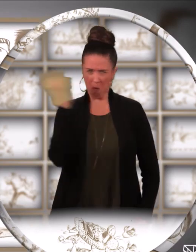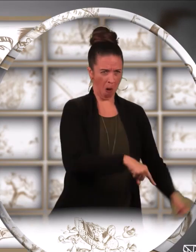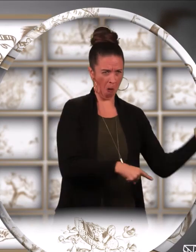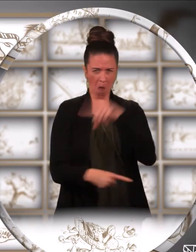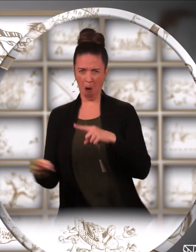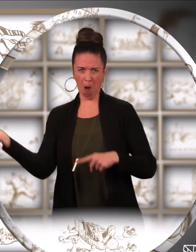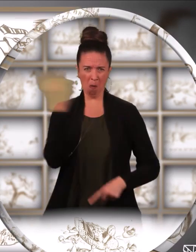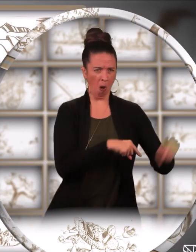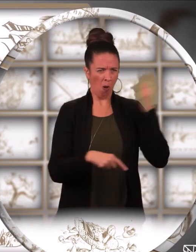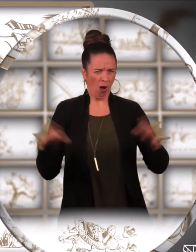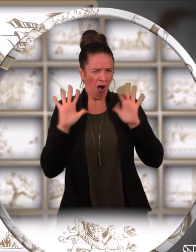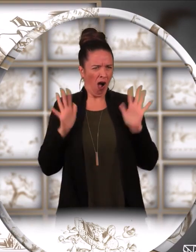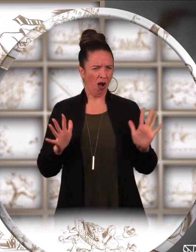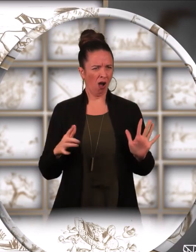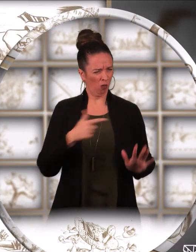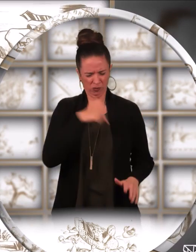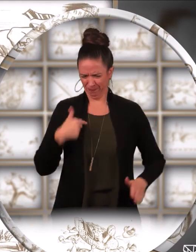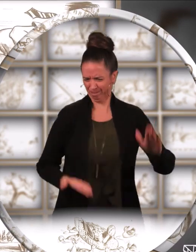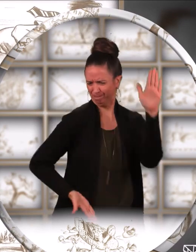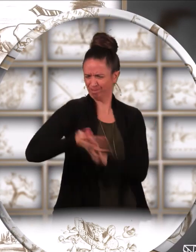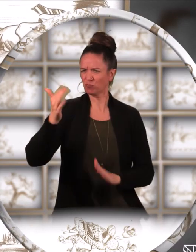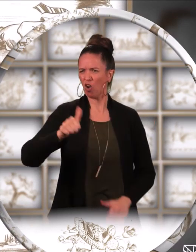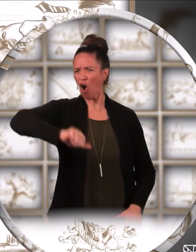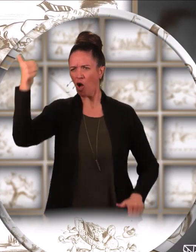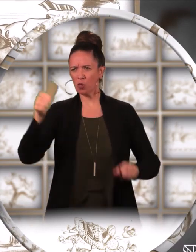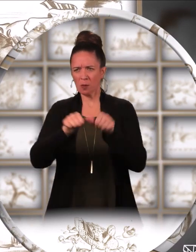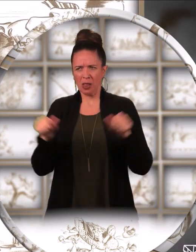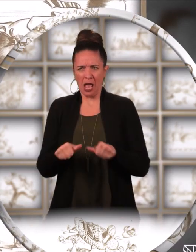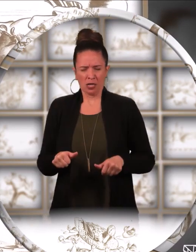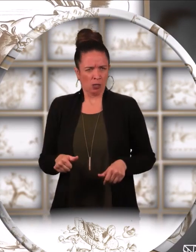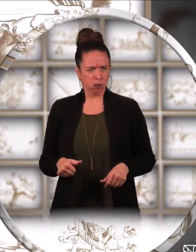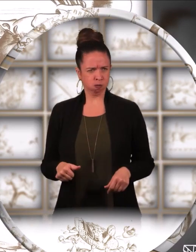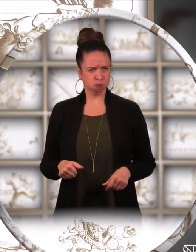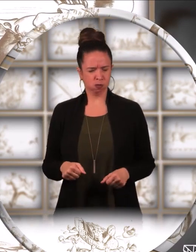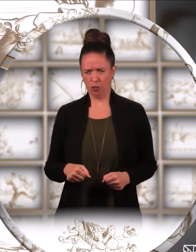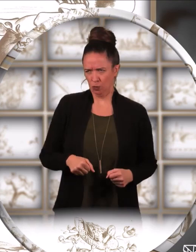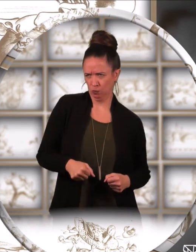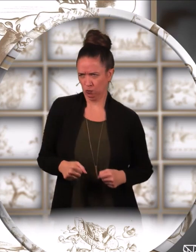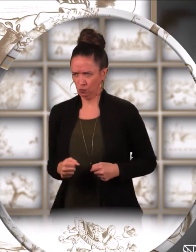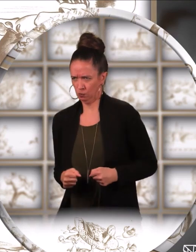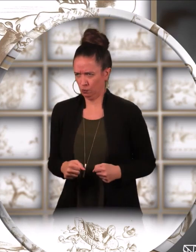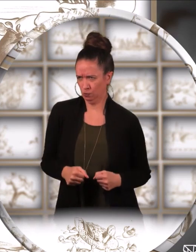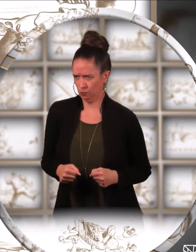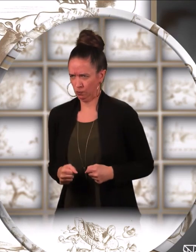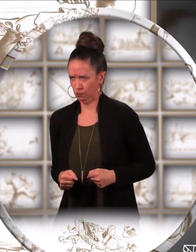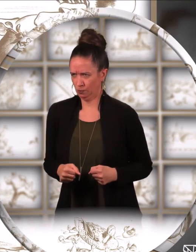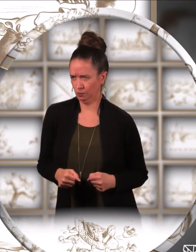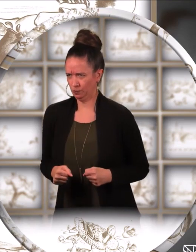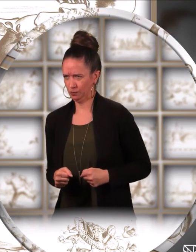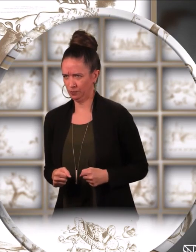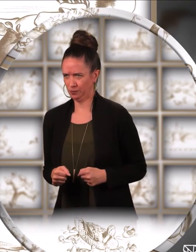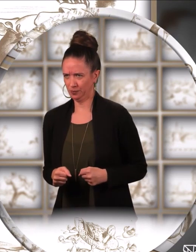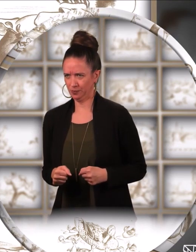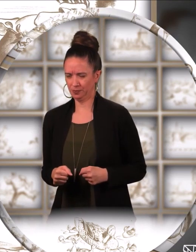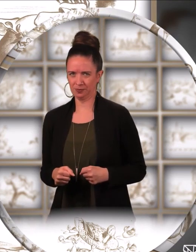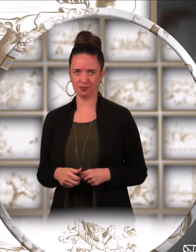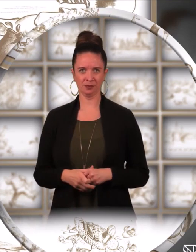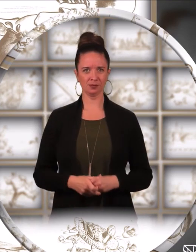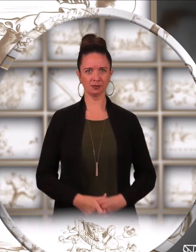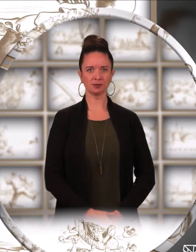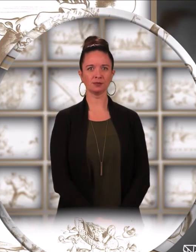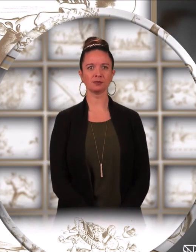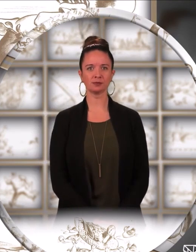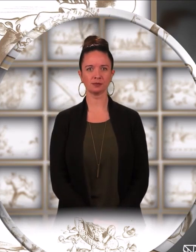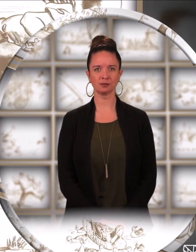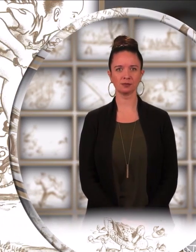added, "This is no place for babies with all those horrid things rushing about. We'll have to look somewhere